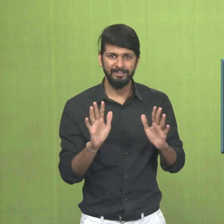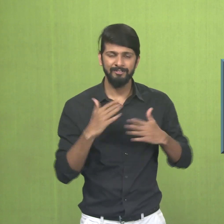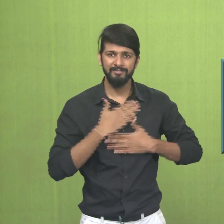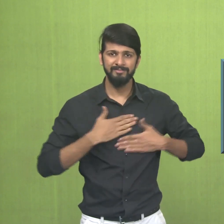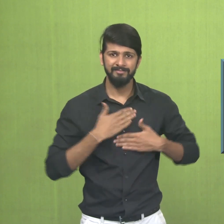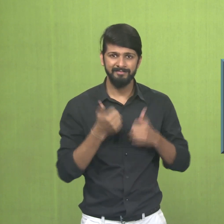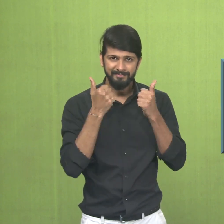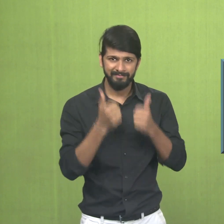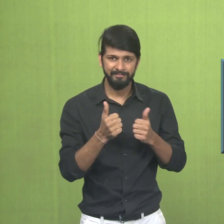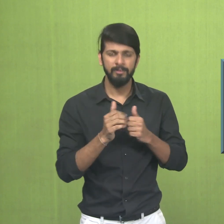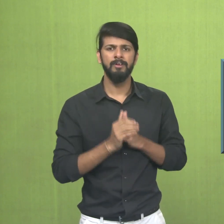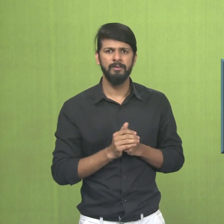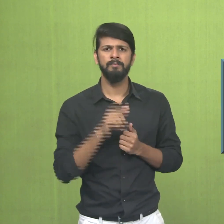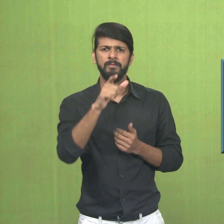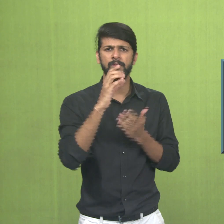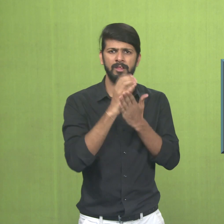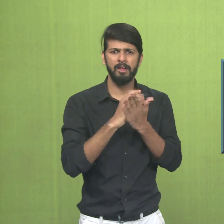I hope you enjoyed watching part 2 of this lesson.